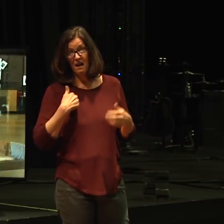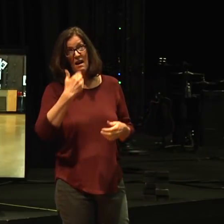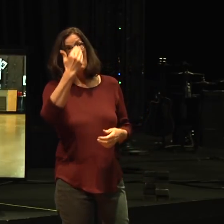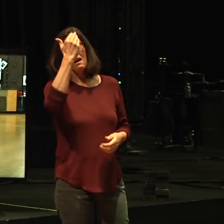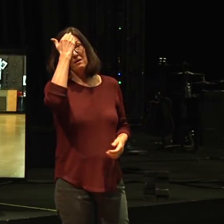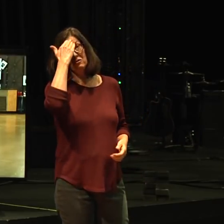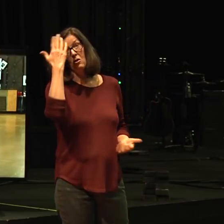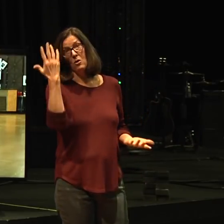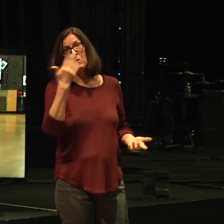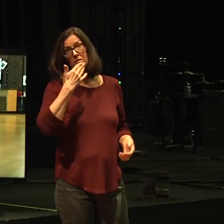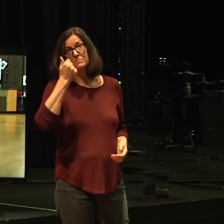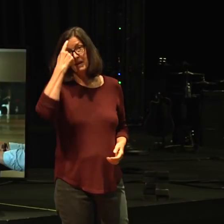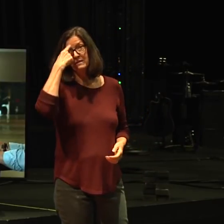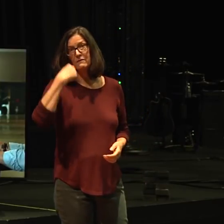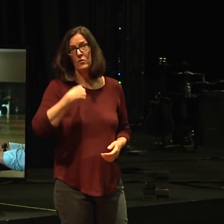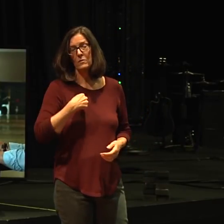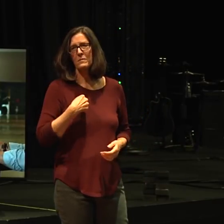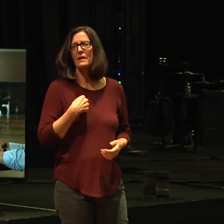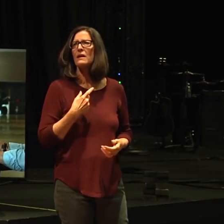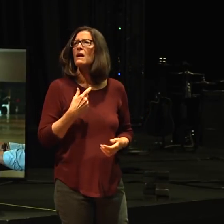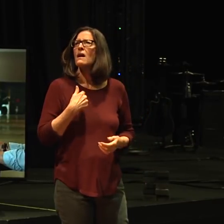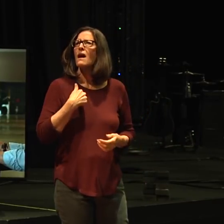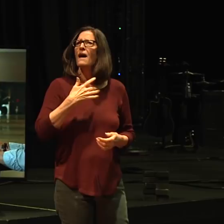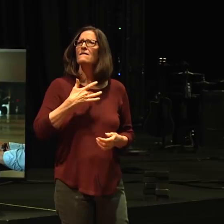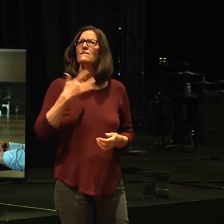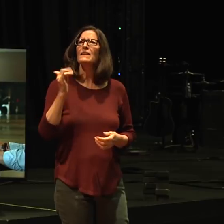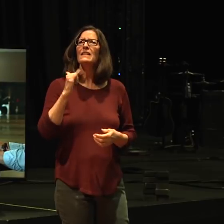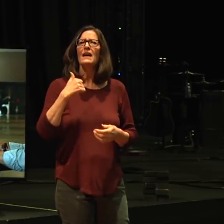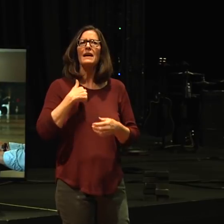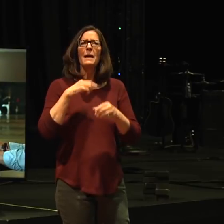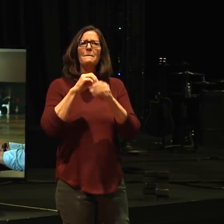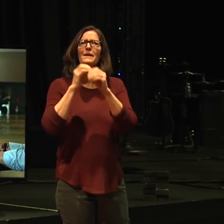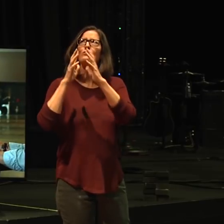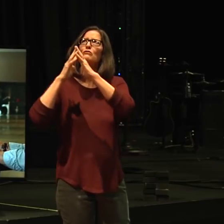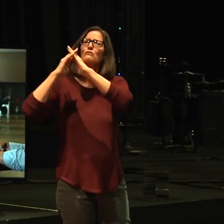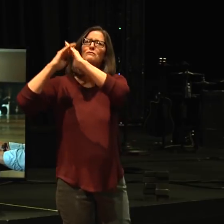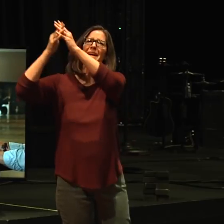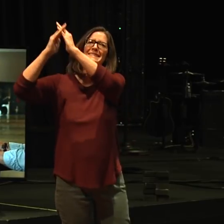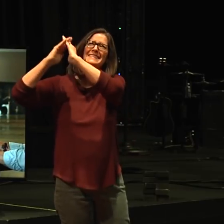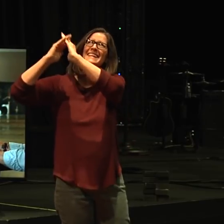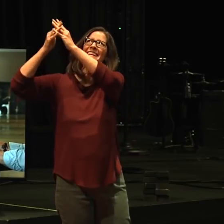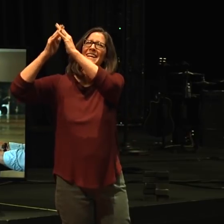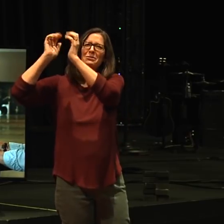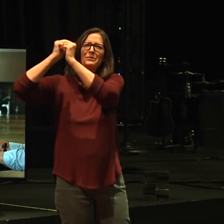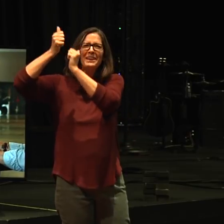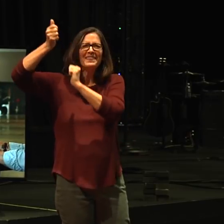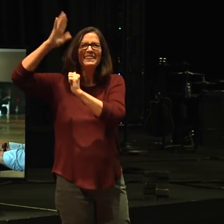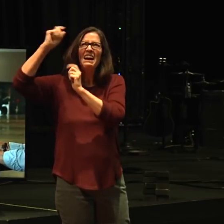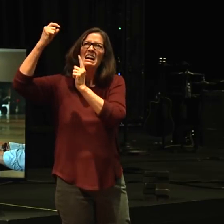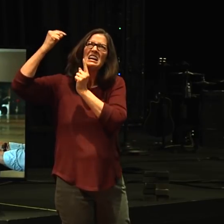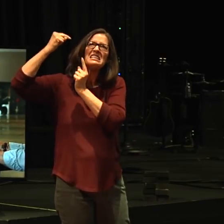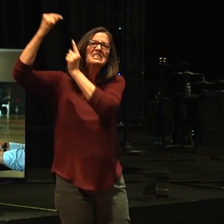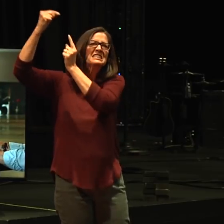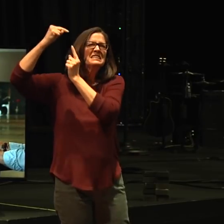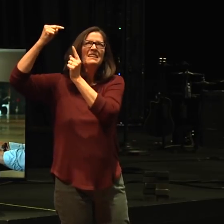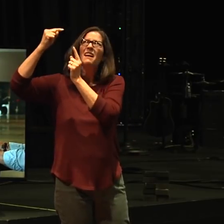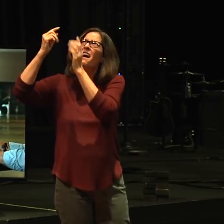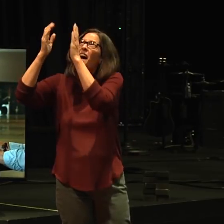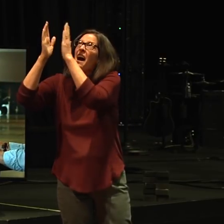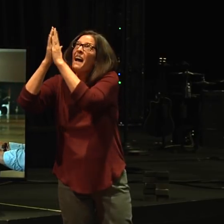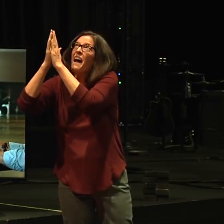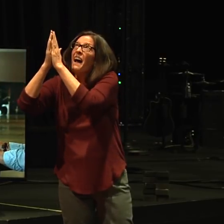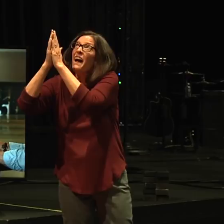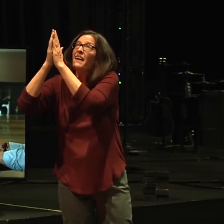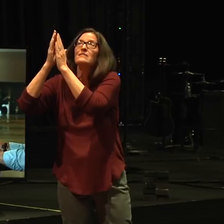for myself. Yeah. And I feel like I'm in a wrestling match with God. Okay. Like I'm trying to ask him for